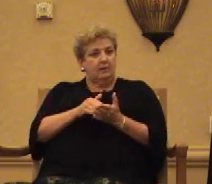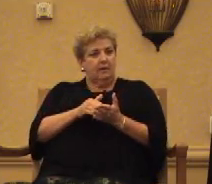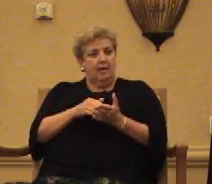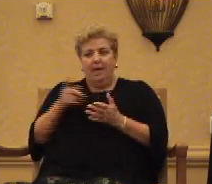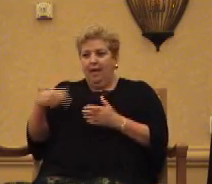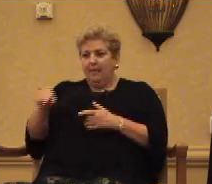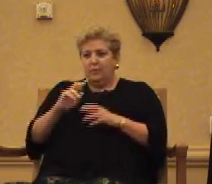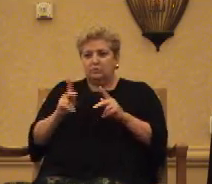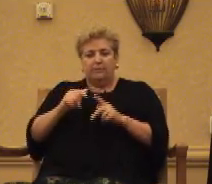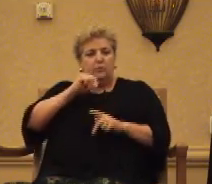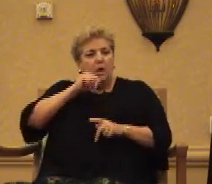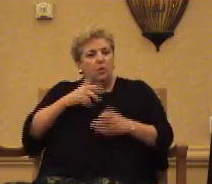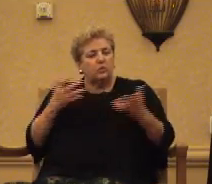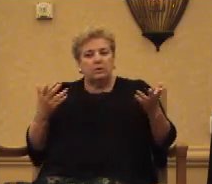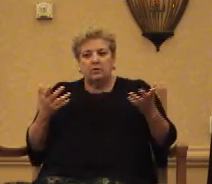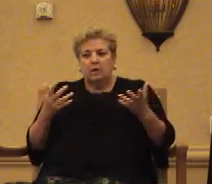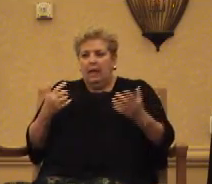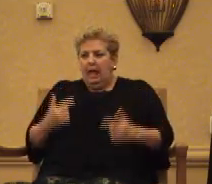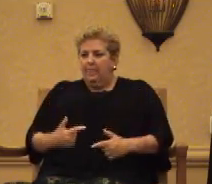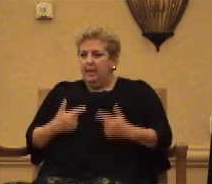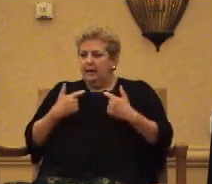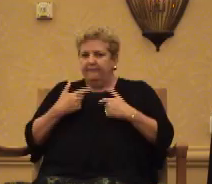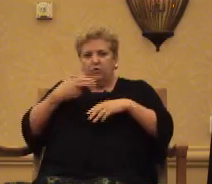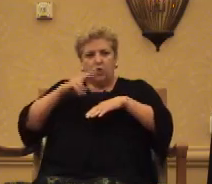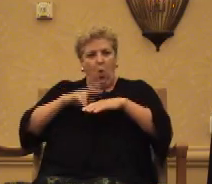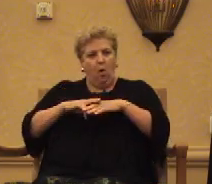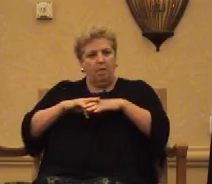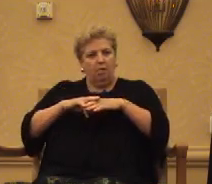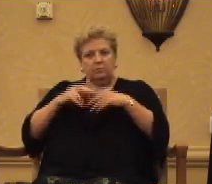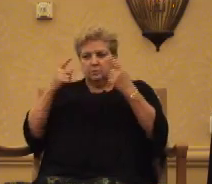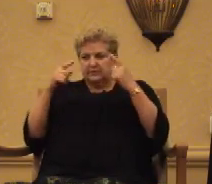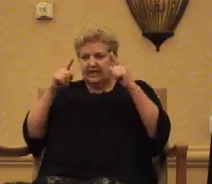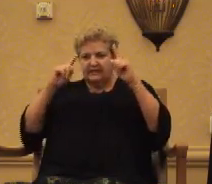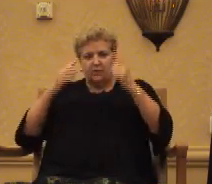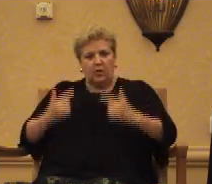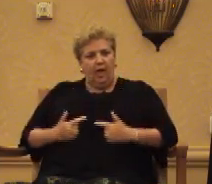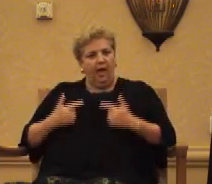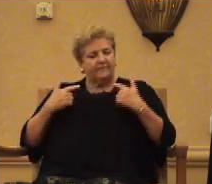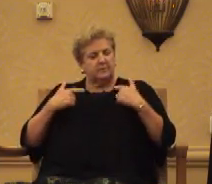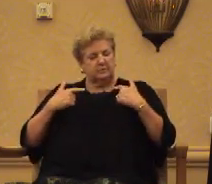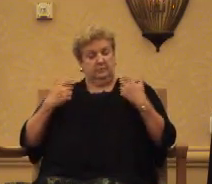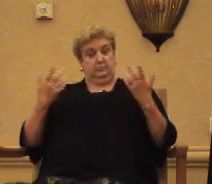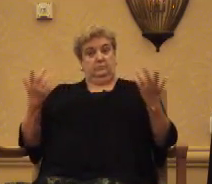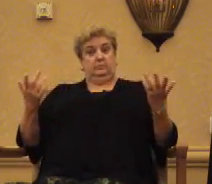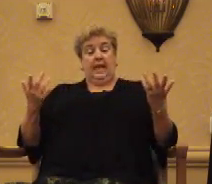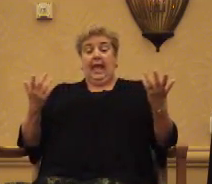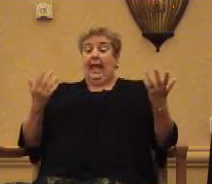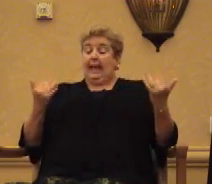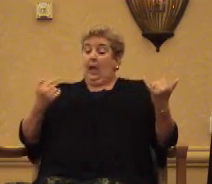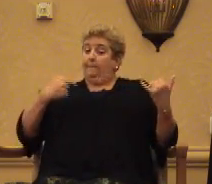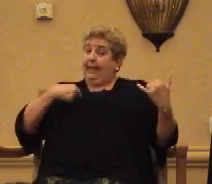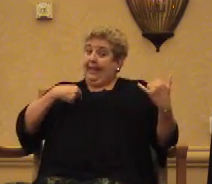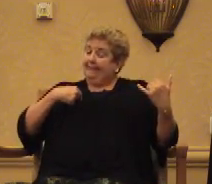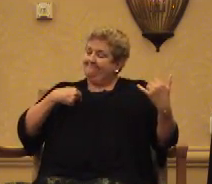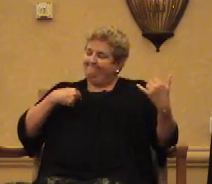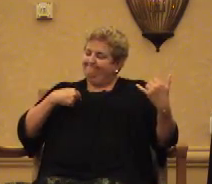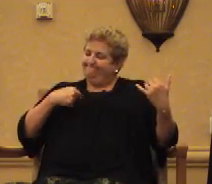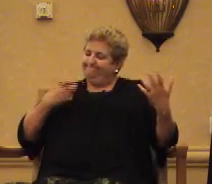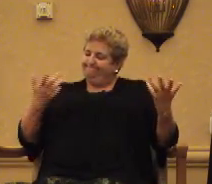they live normal, productive lives. Now, I have gotten to the point where I was